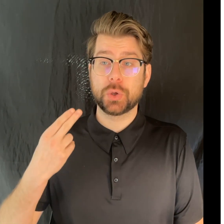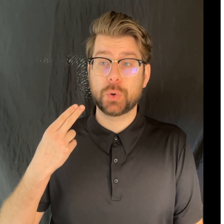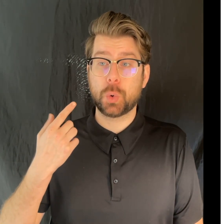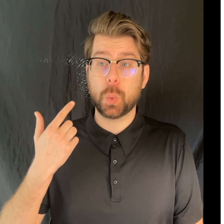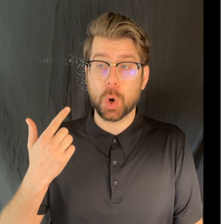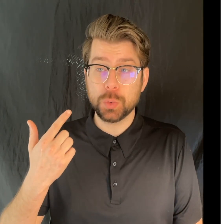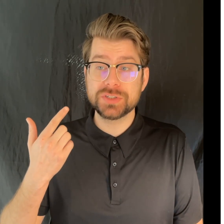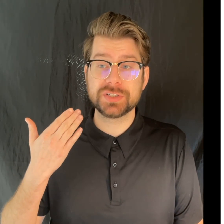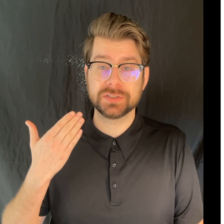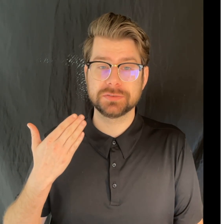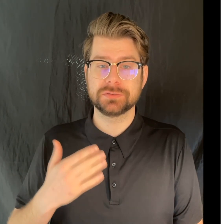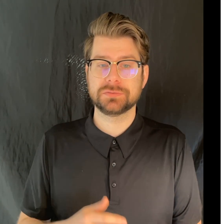quote,